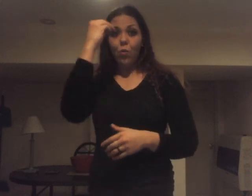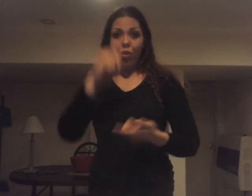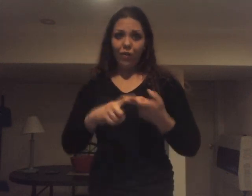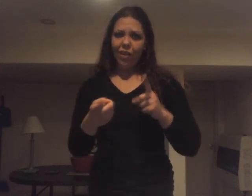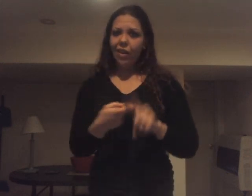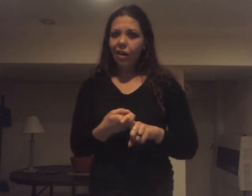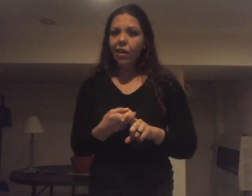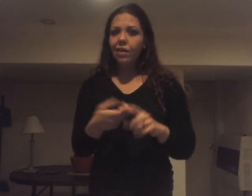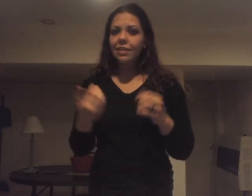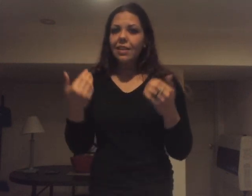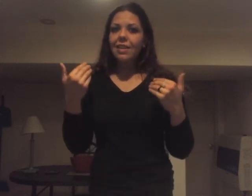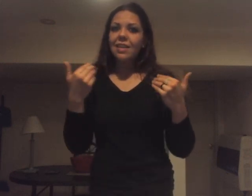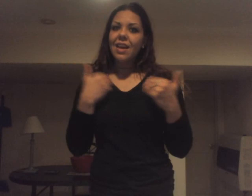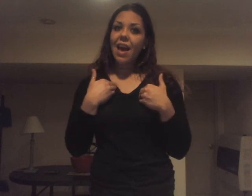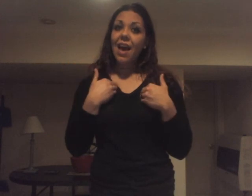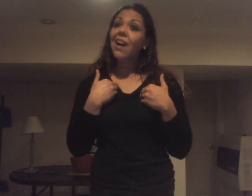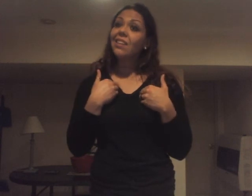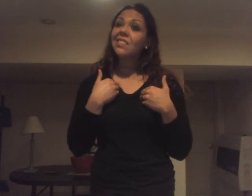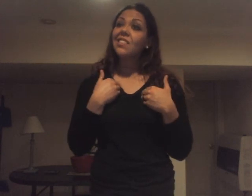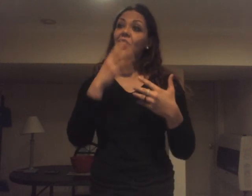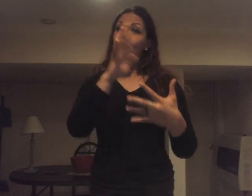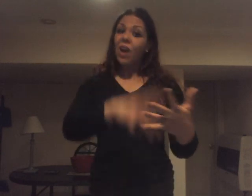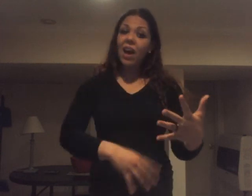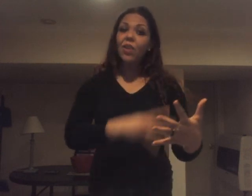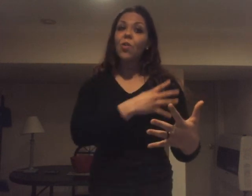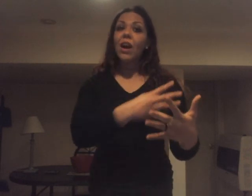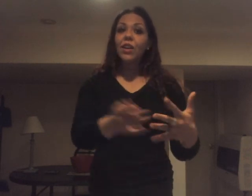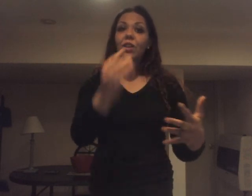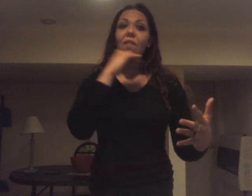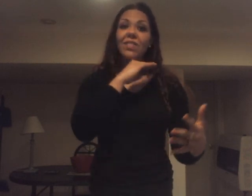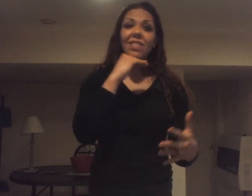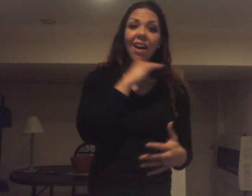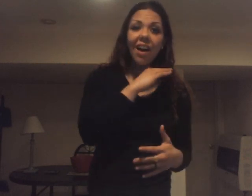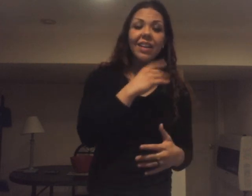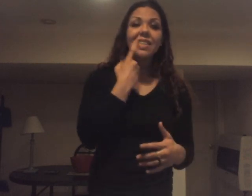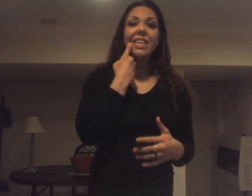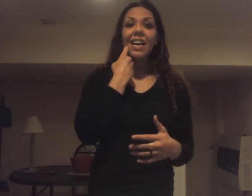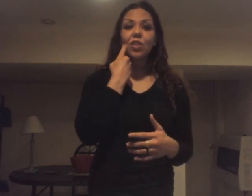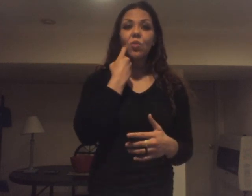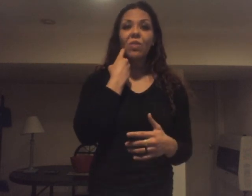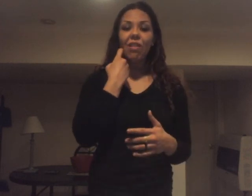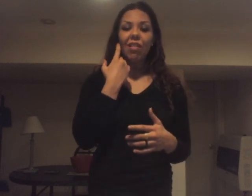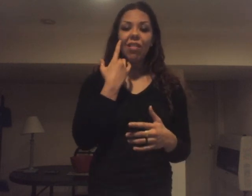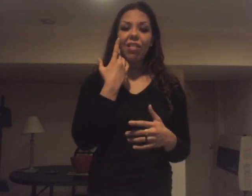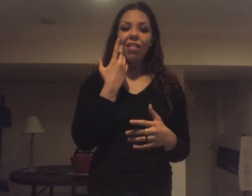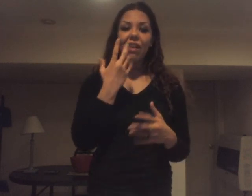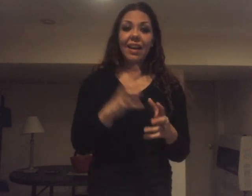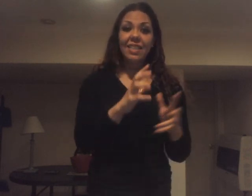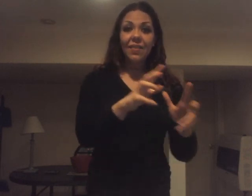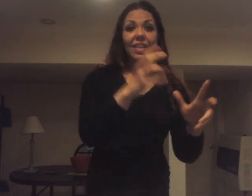had a track record of lying about her sexual activities and throwing a tantrum when the lie was exposed.